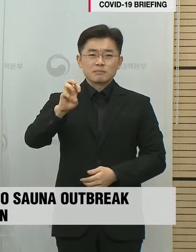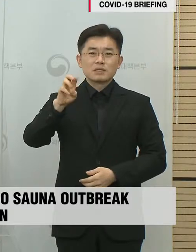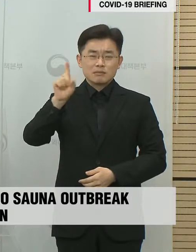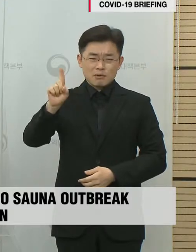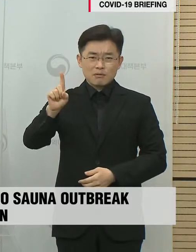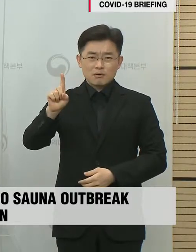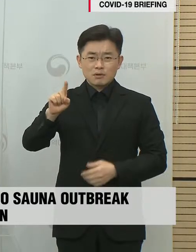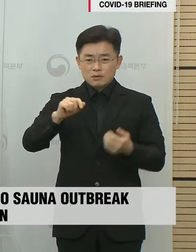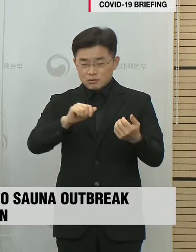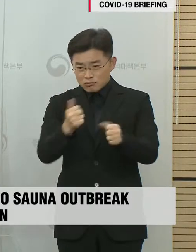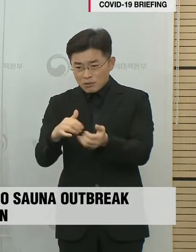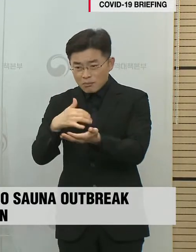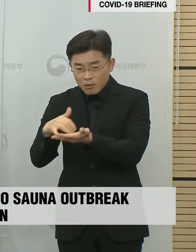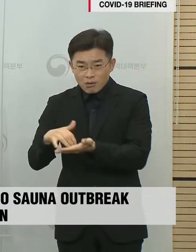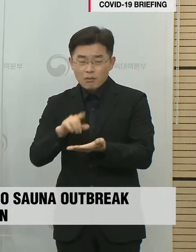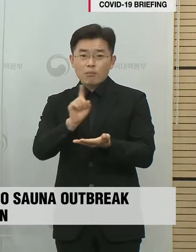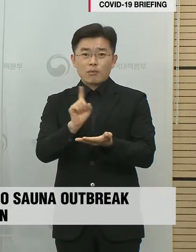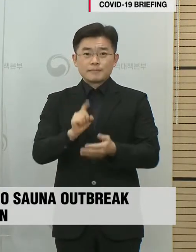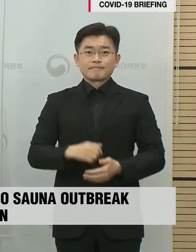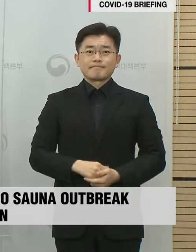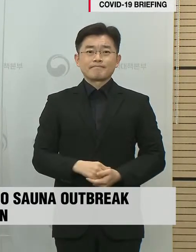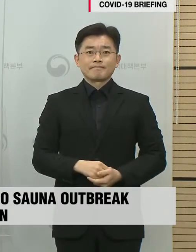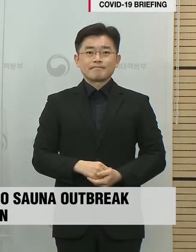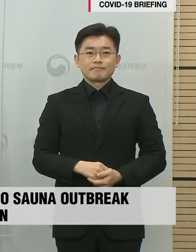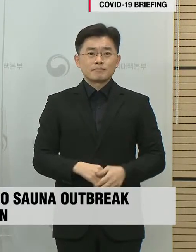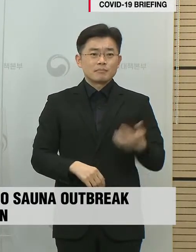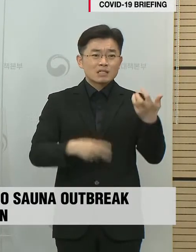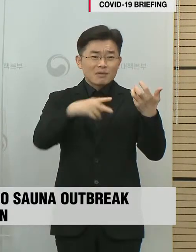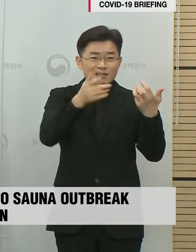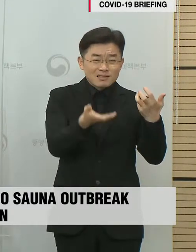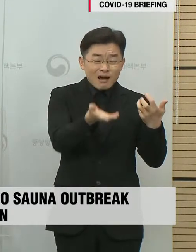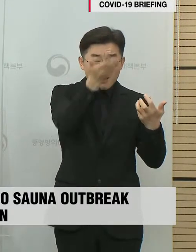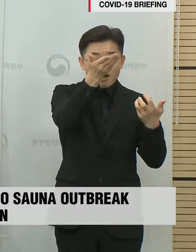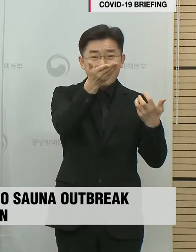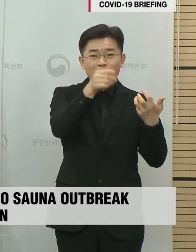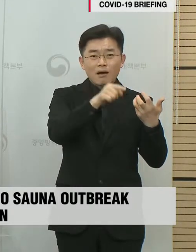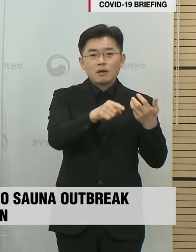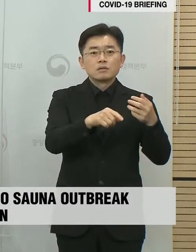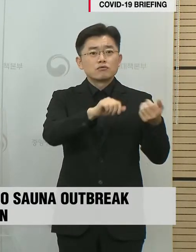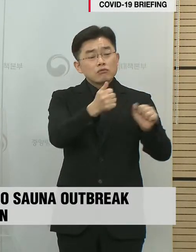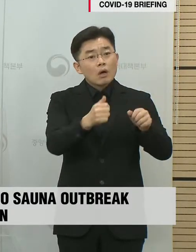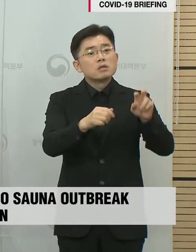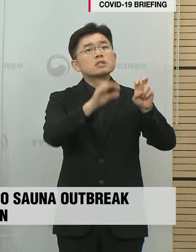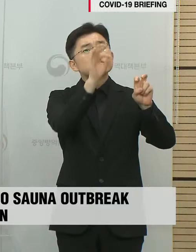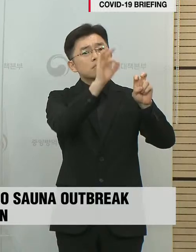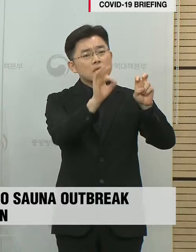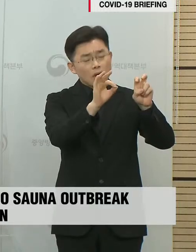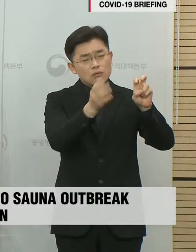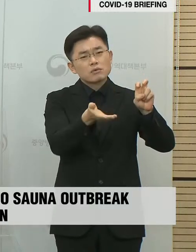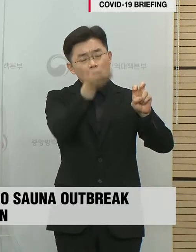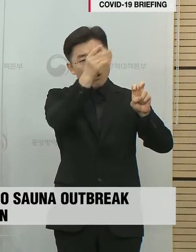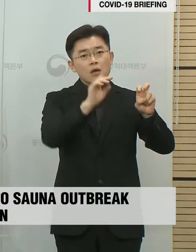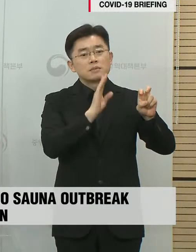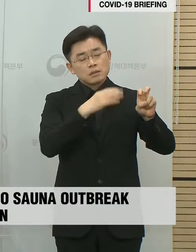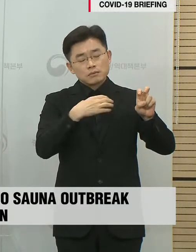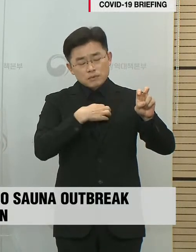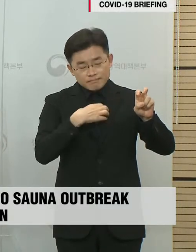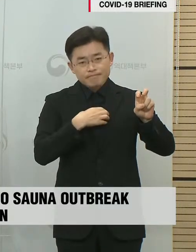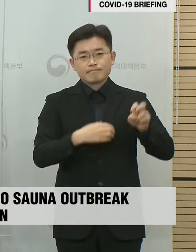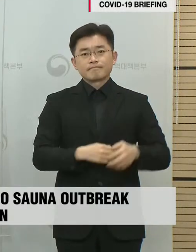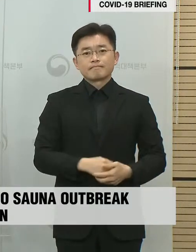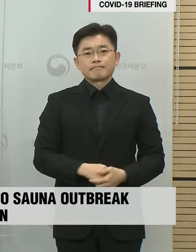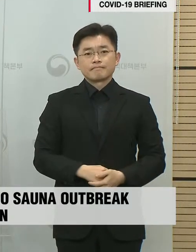have 341 deaths, and looking at the fatality rates by age group, the fatality